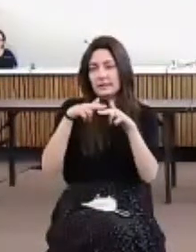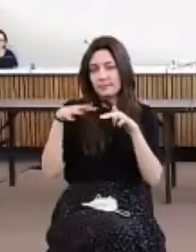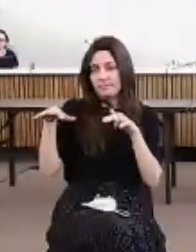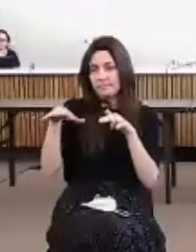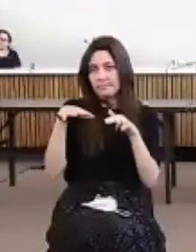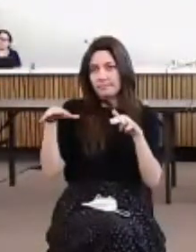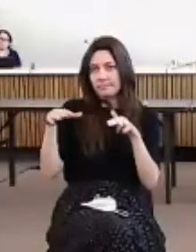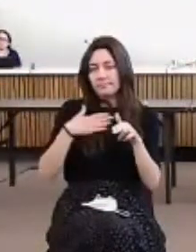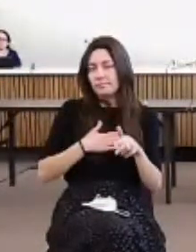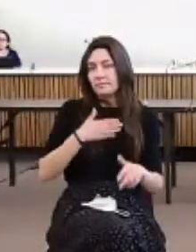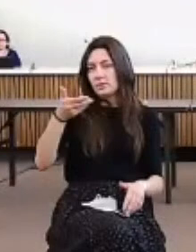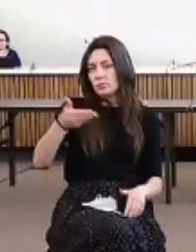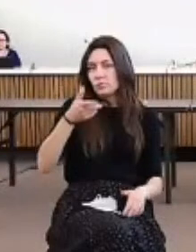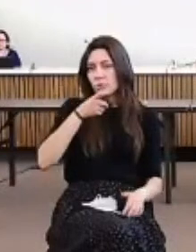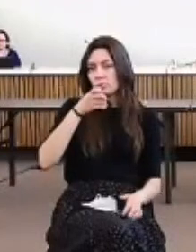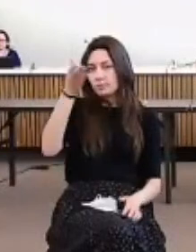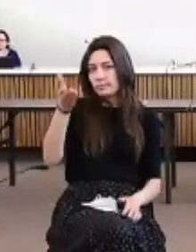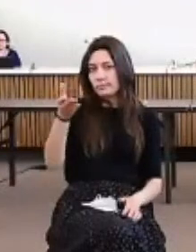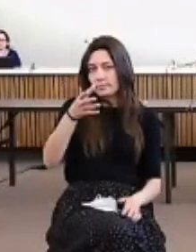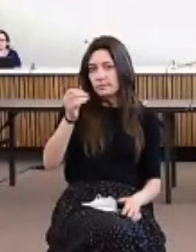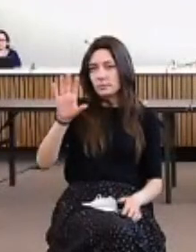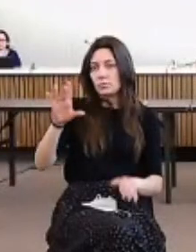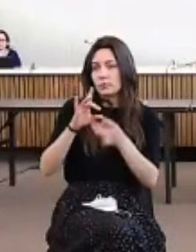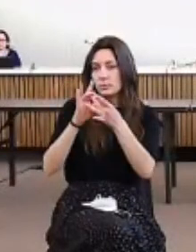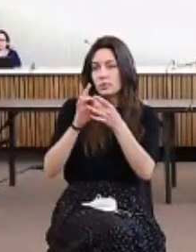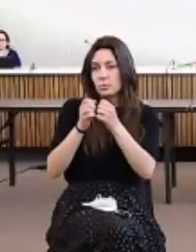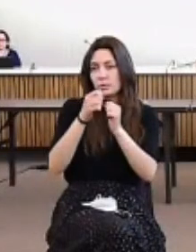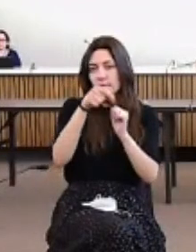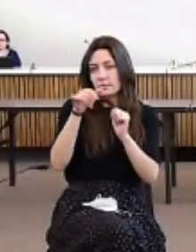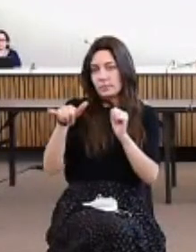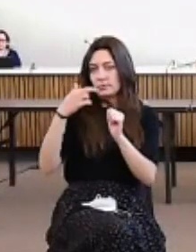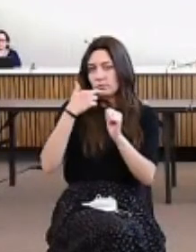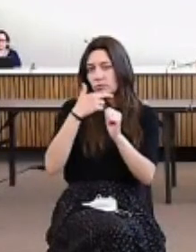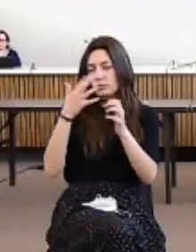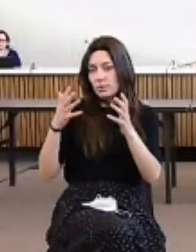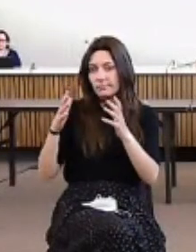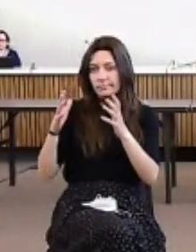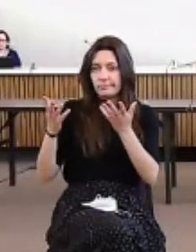Please introduce yourself and your relationship to the applicant.